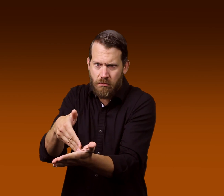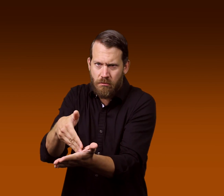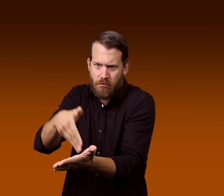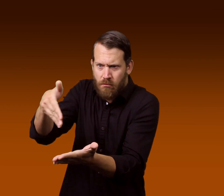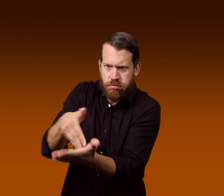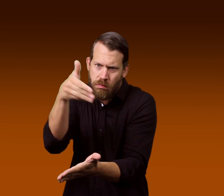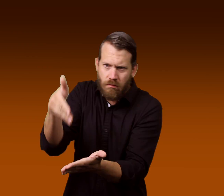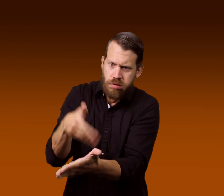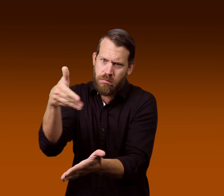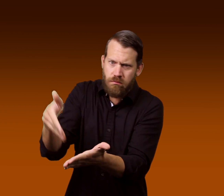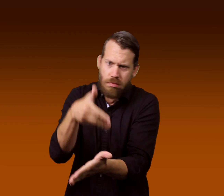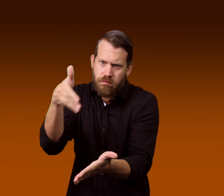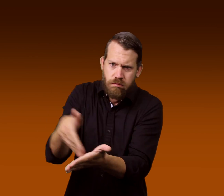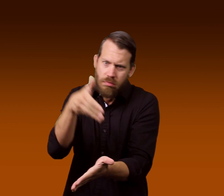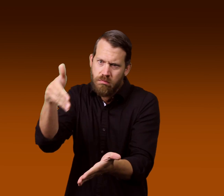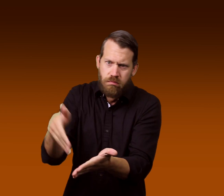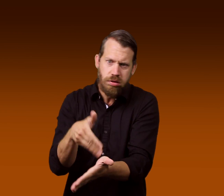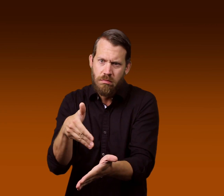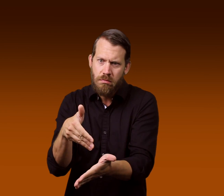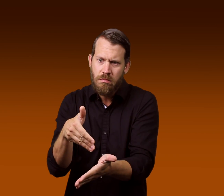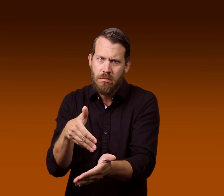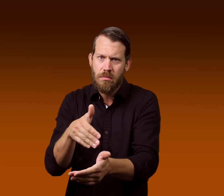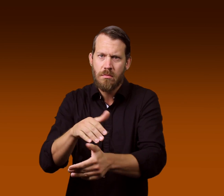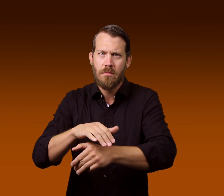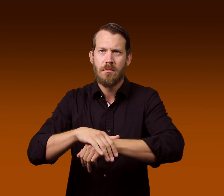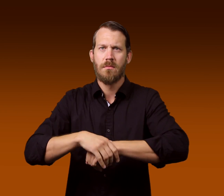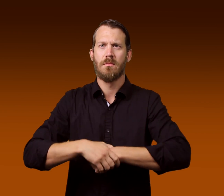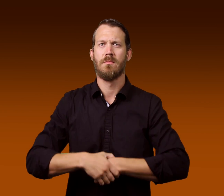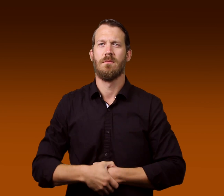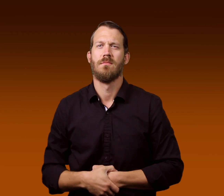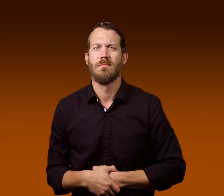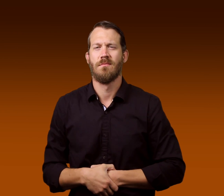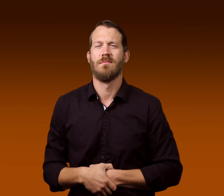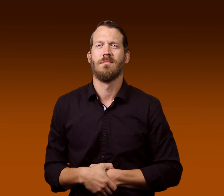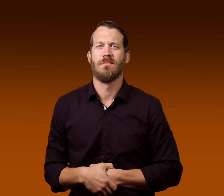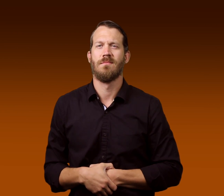and turned to the window, then went back to work.